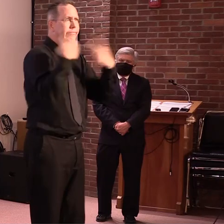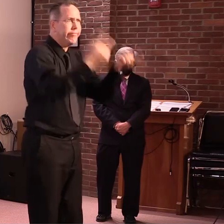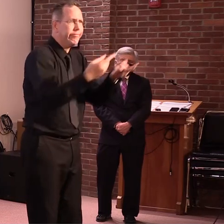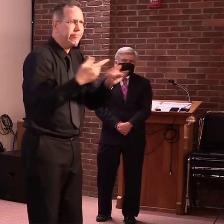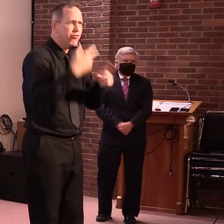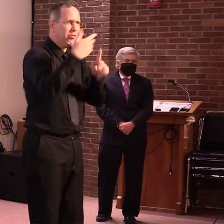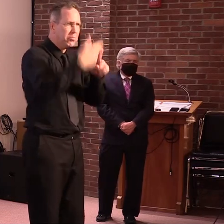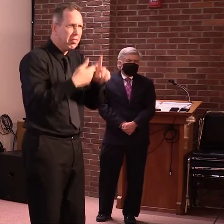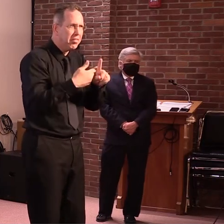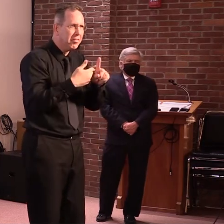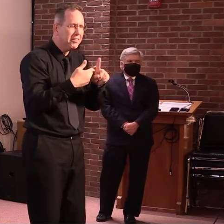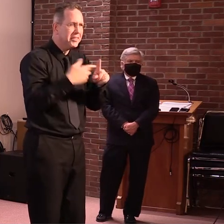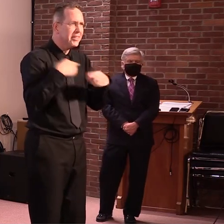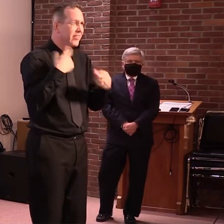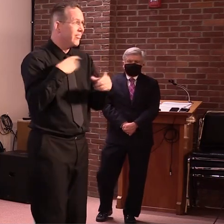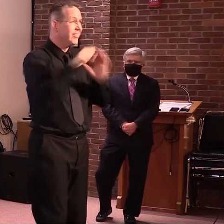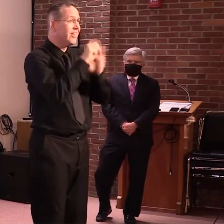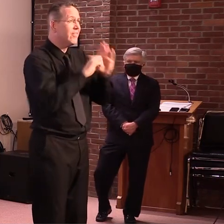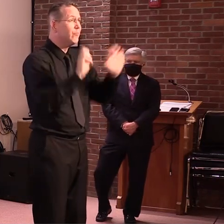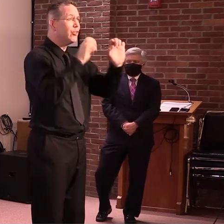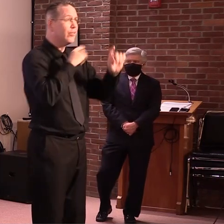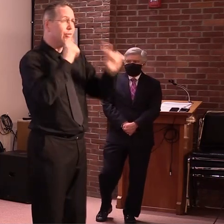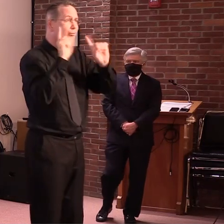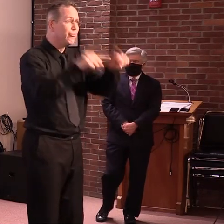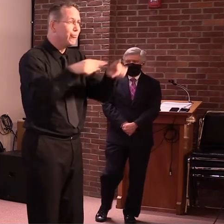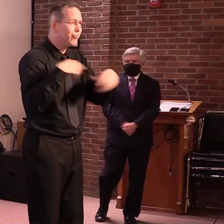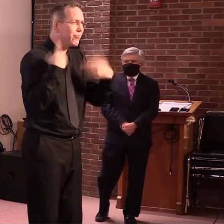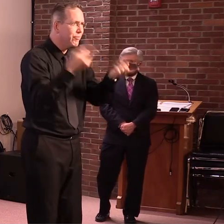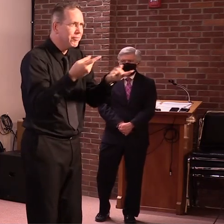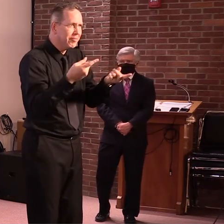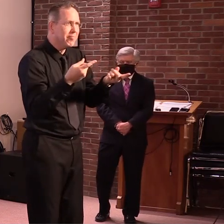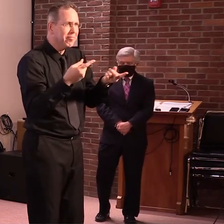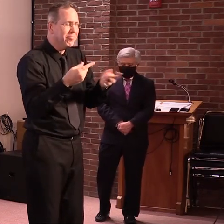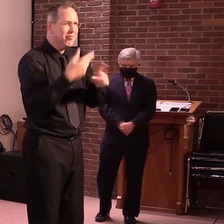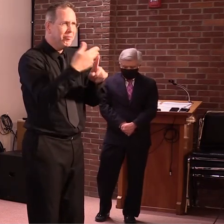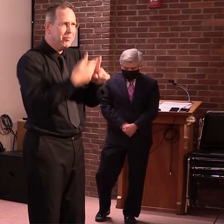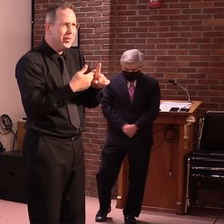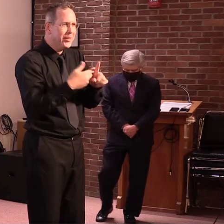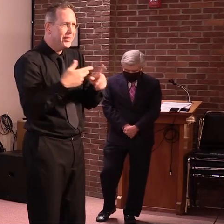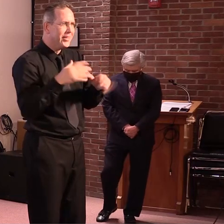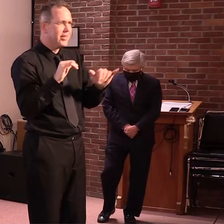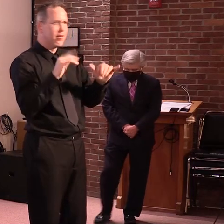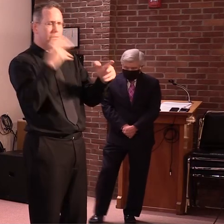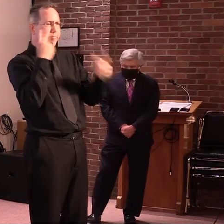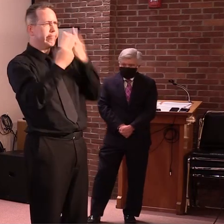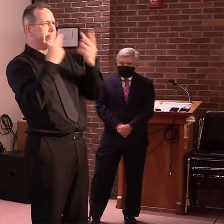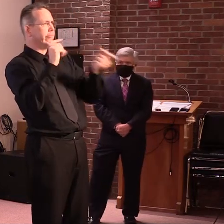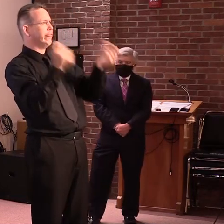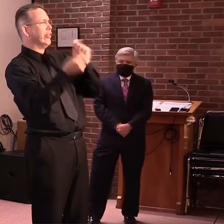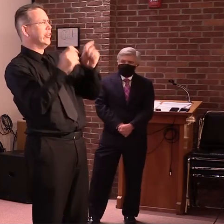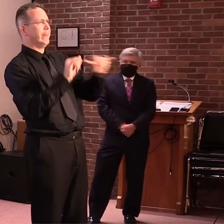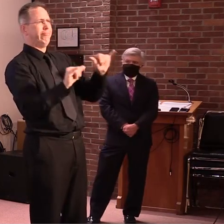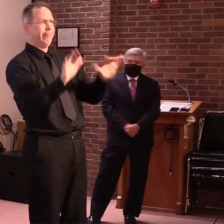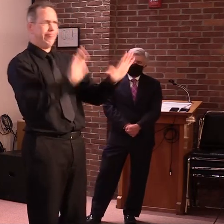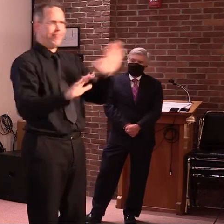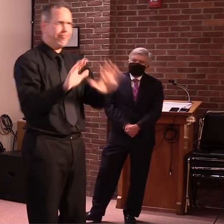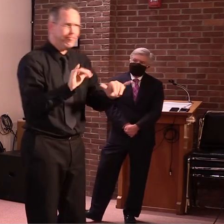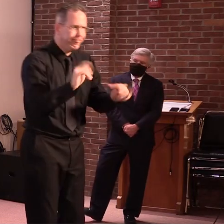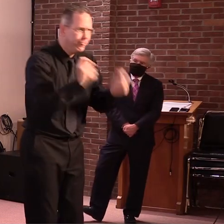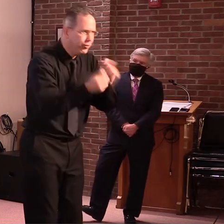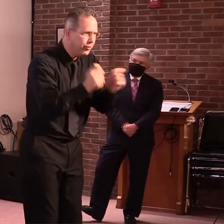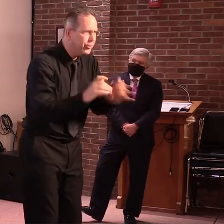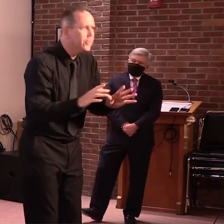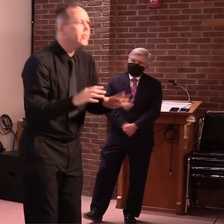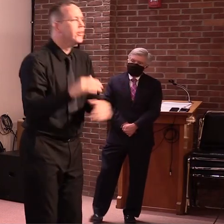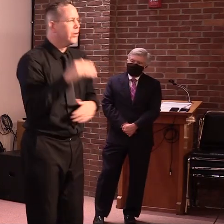emergency. So that shows a lot can change over a short period of time. As we continue to move in the right direction, we'll be able to